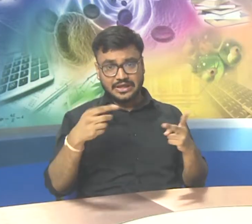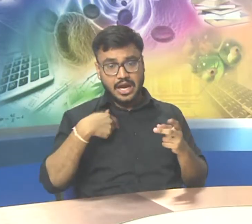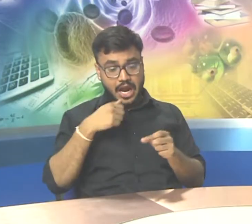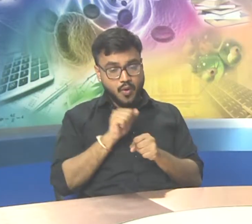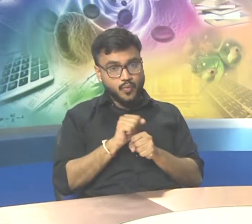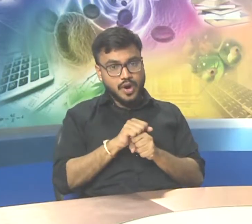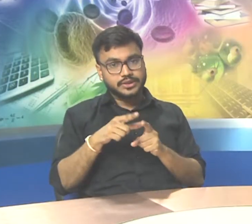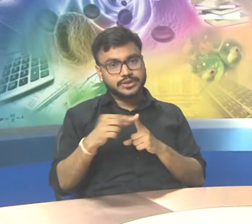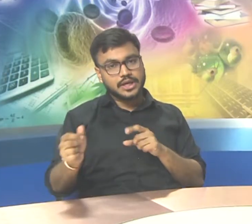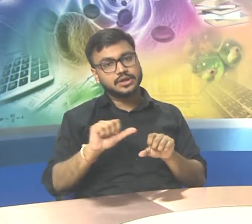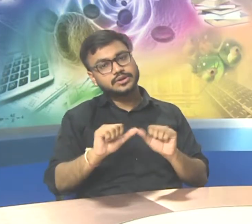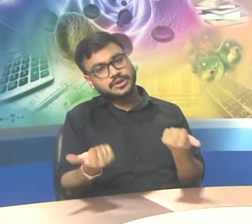working.